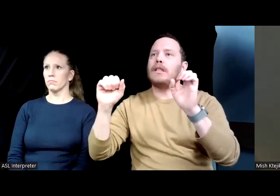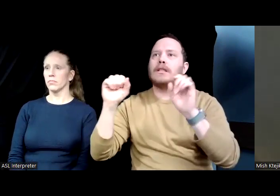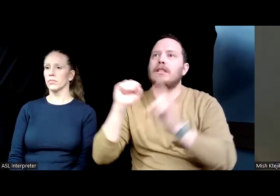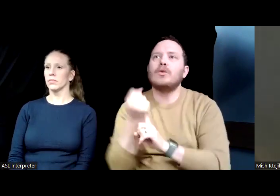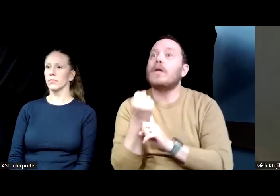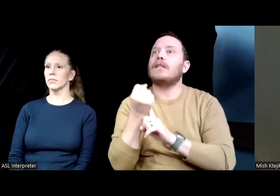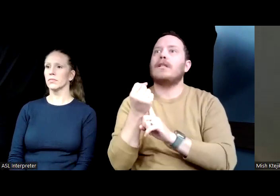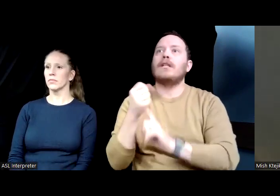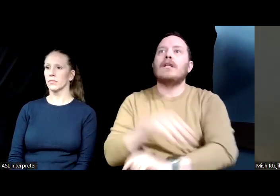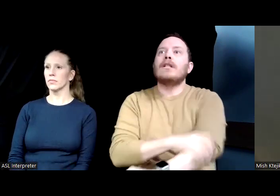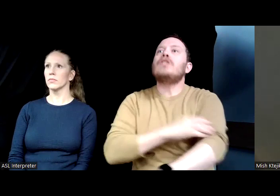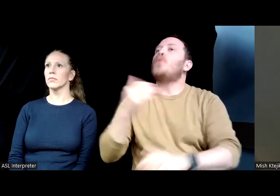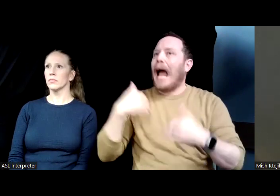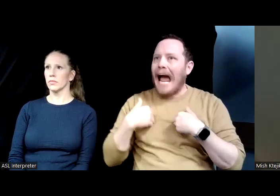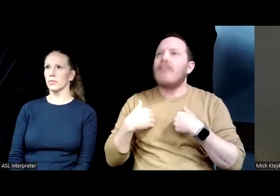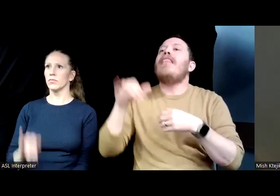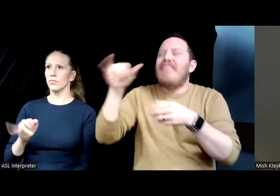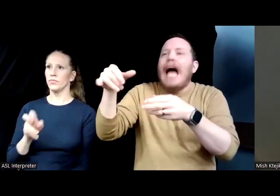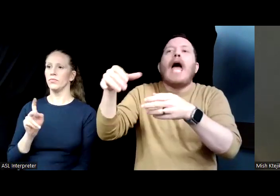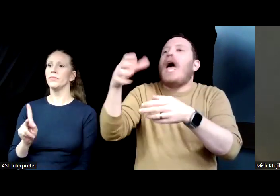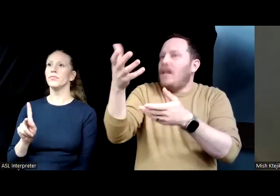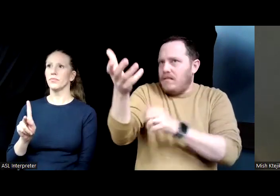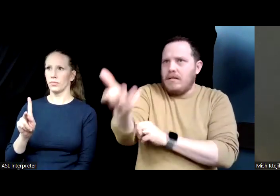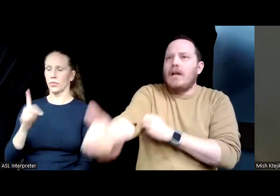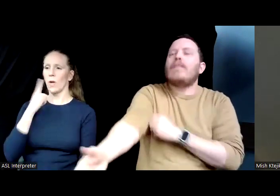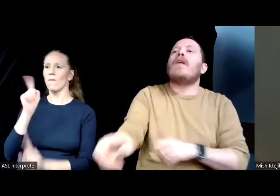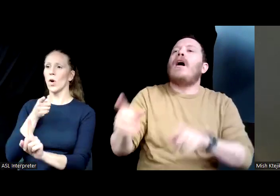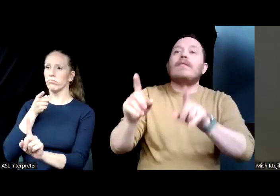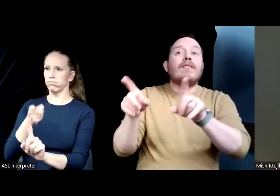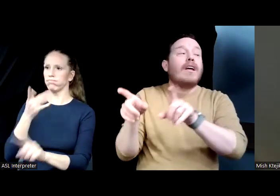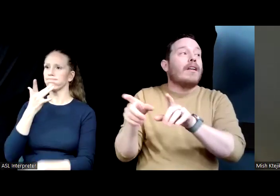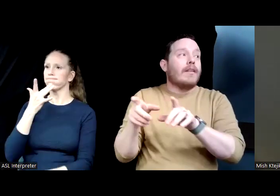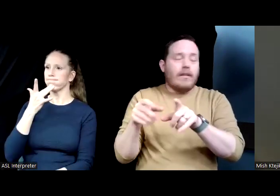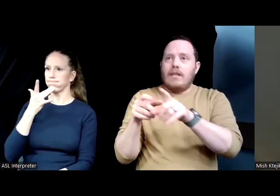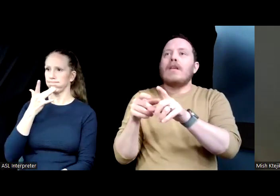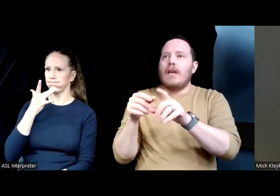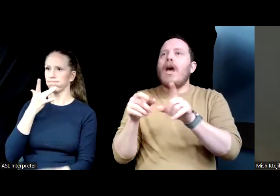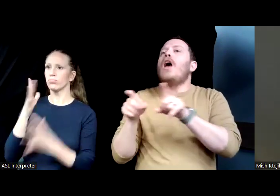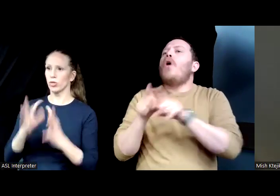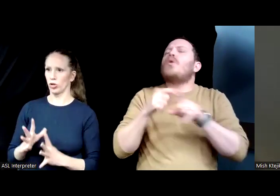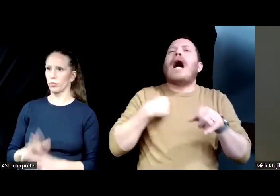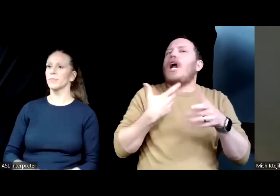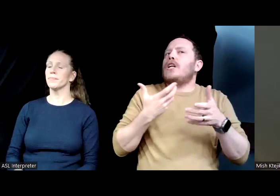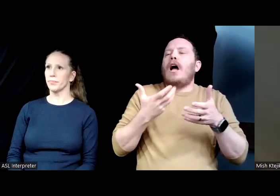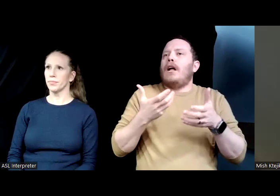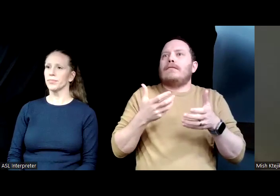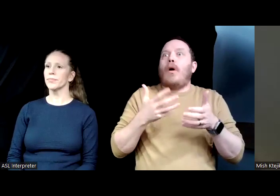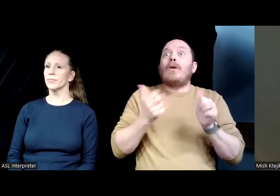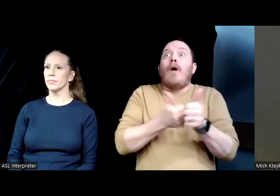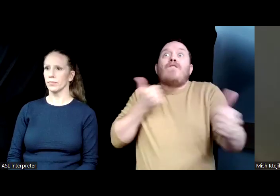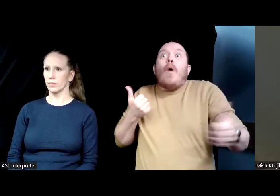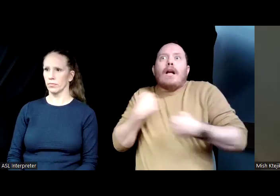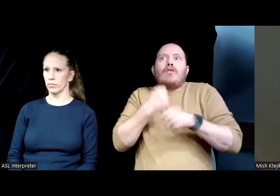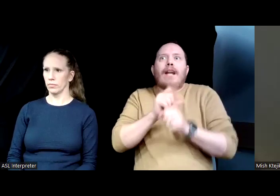that it's exempt for emergency situations. Or for citizens, I prefer to use here.